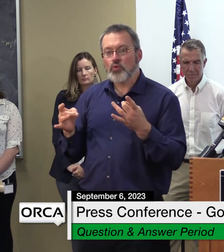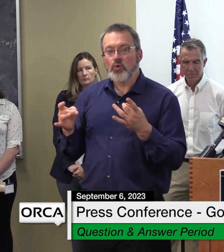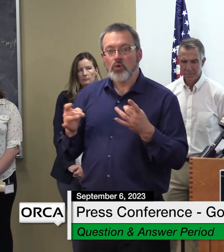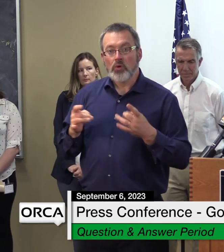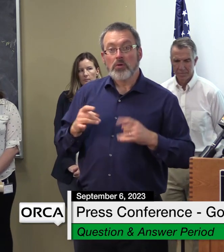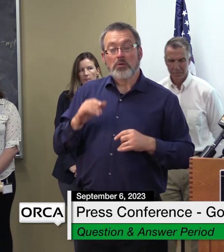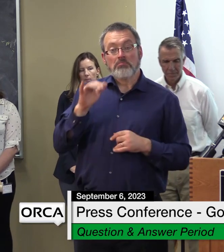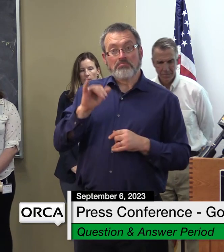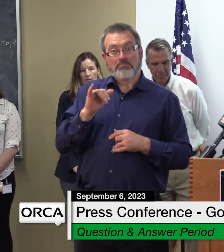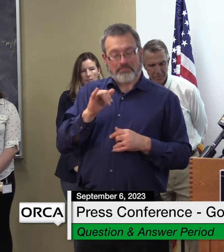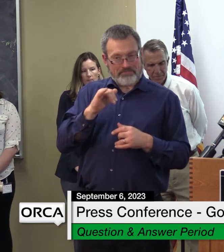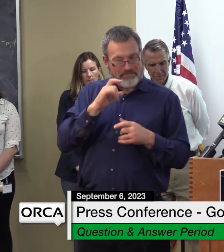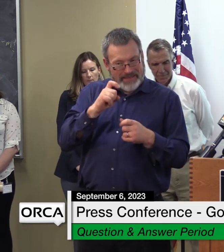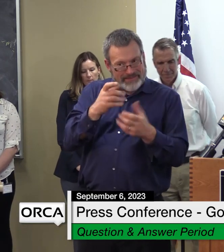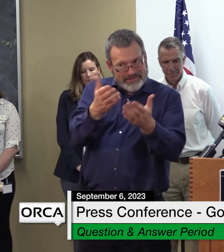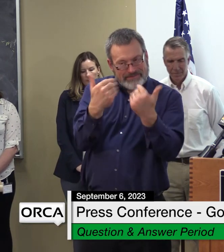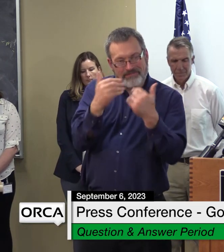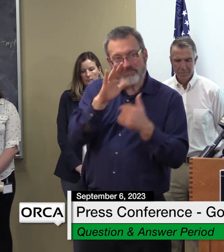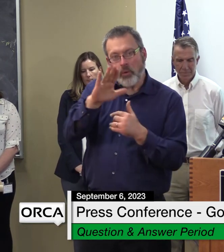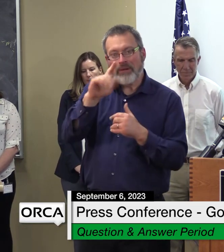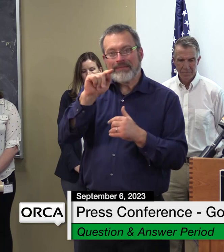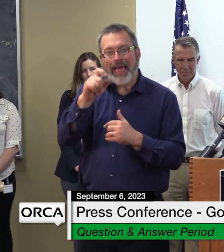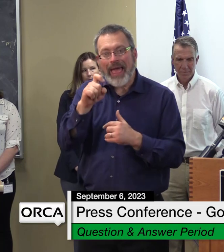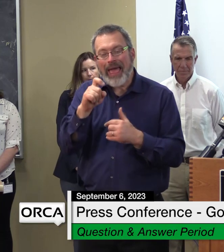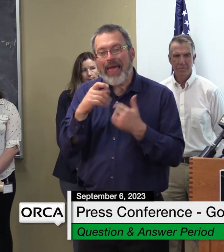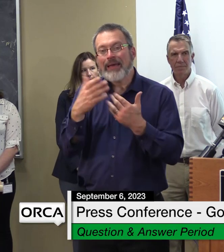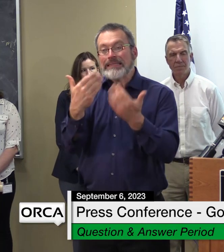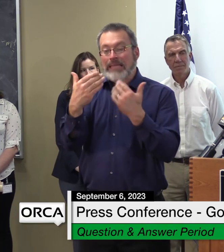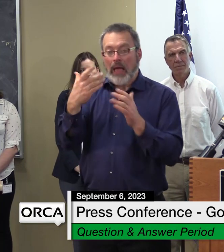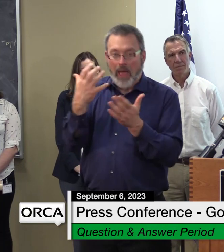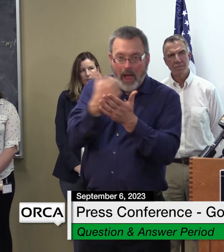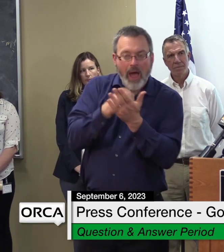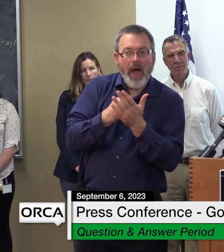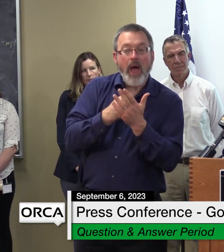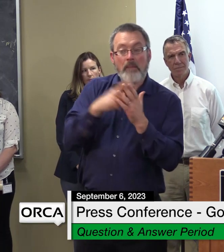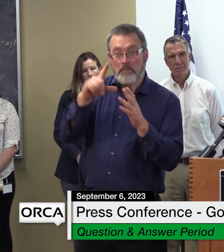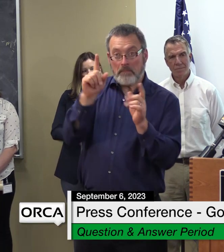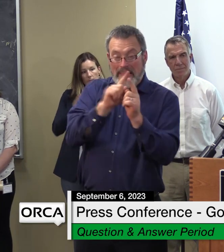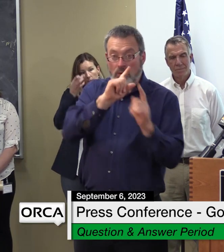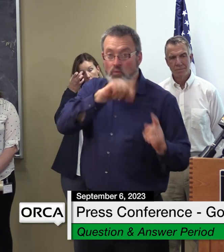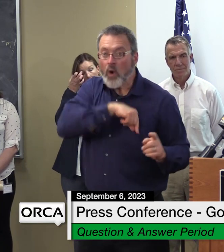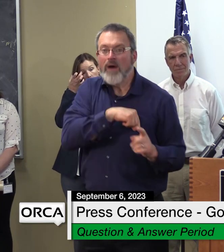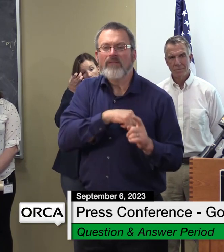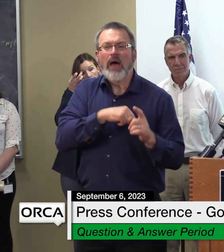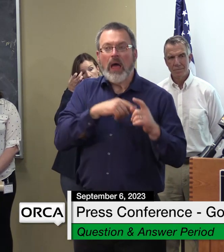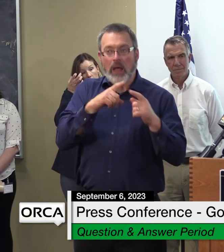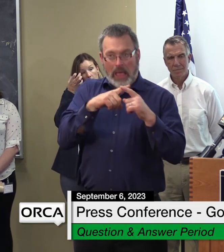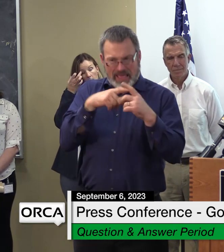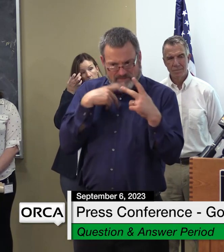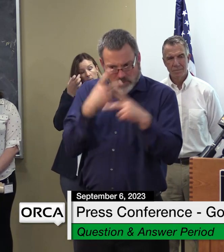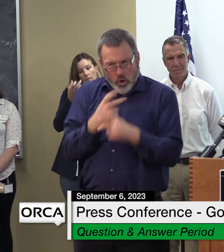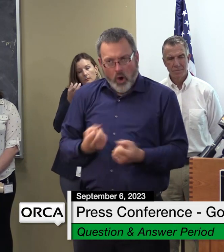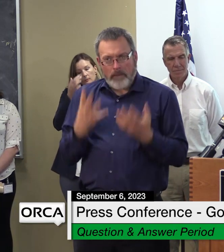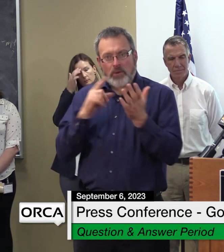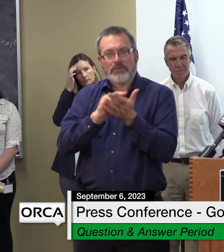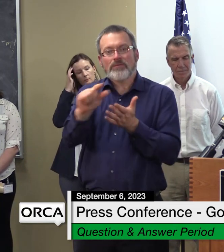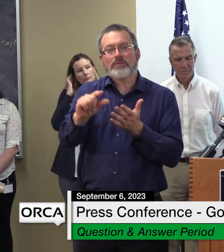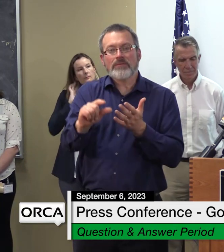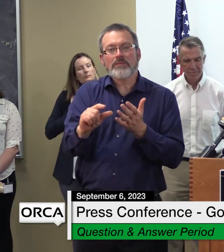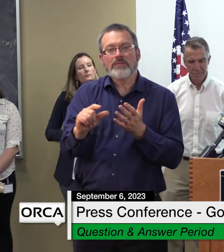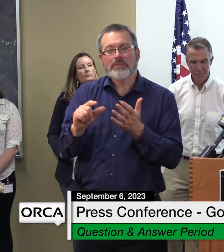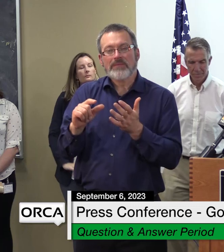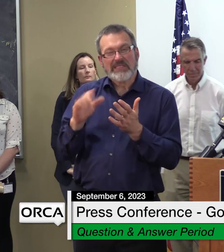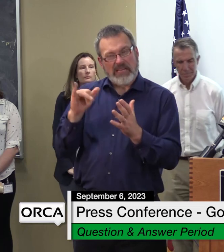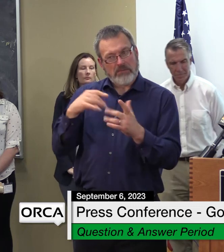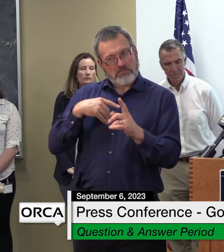tax information and eligibility requirements so we can also calculate benefits. I just want to recap on some of the steps we